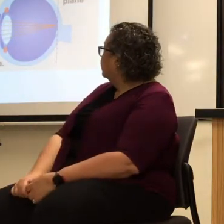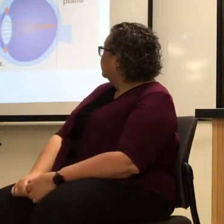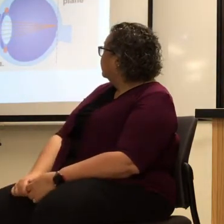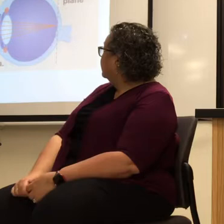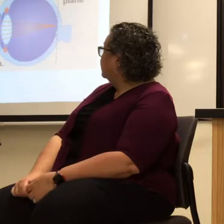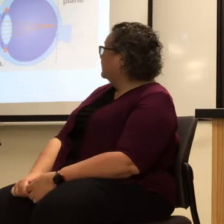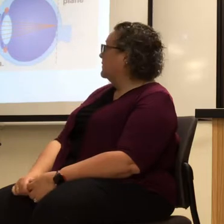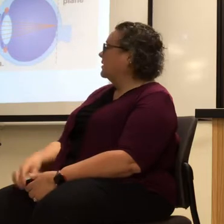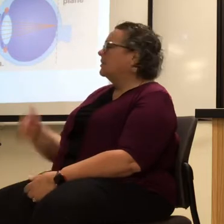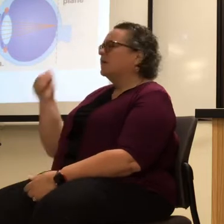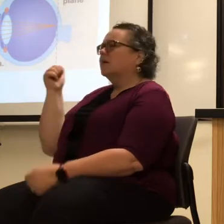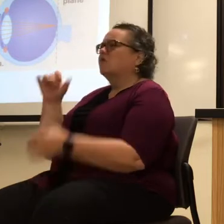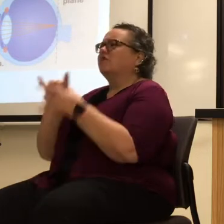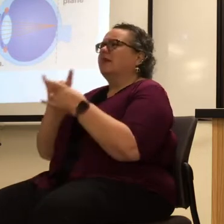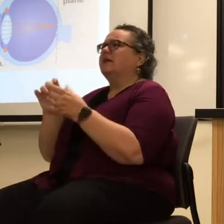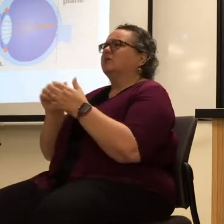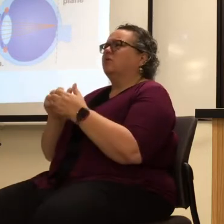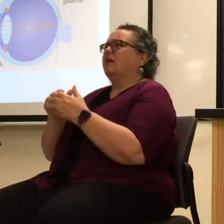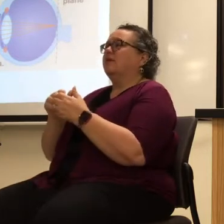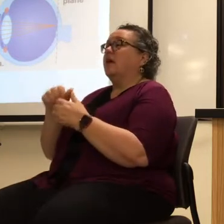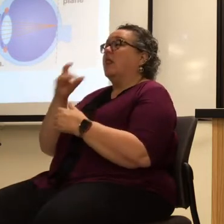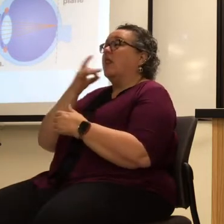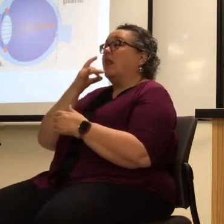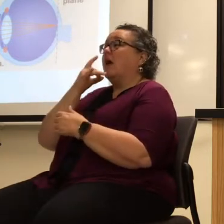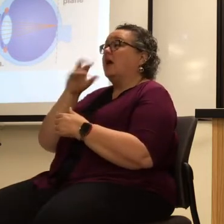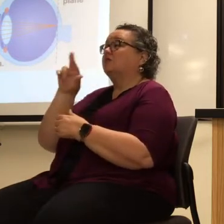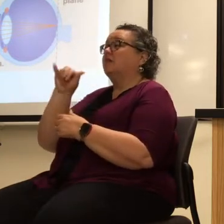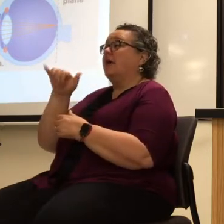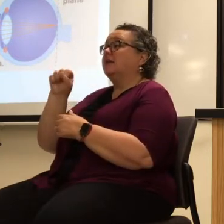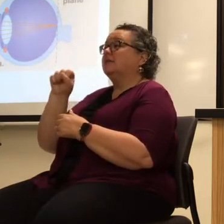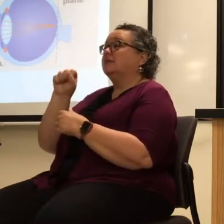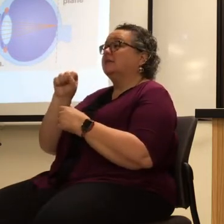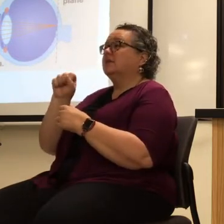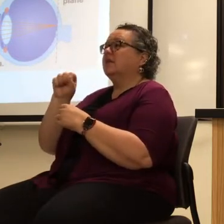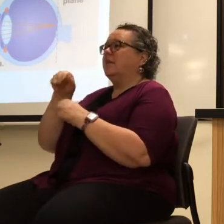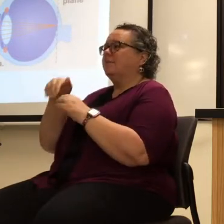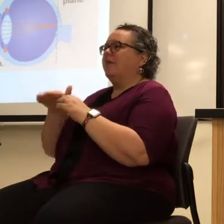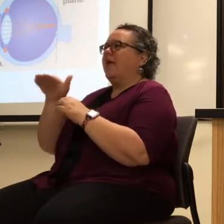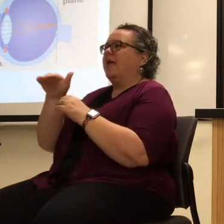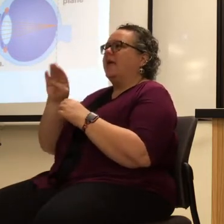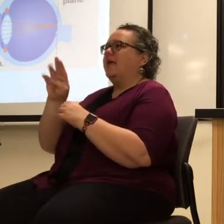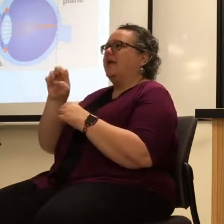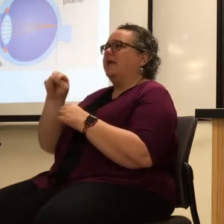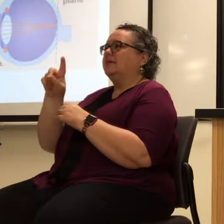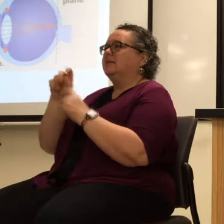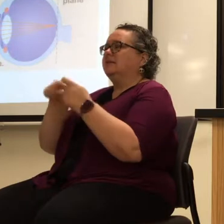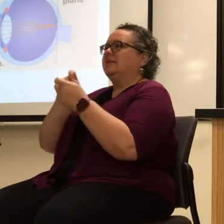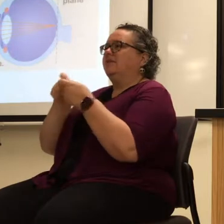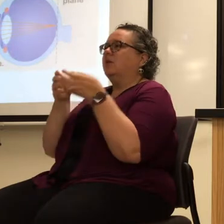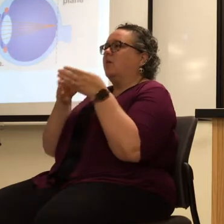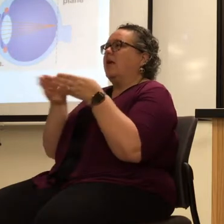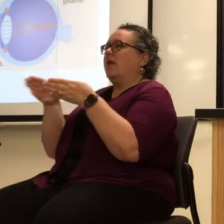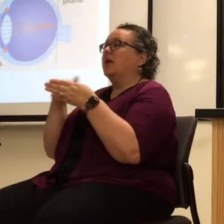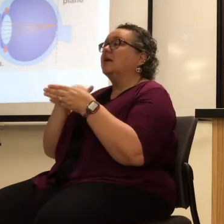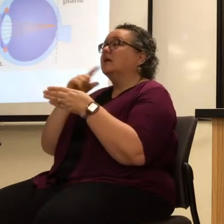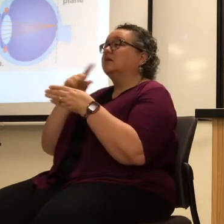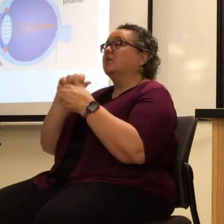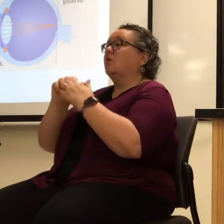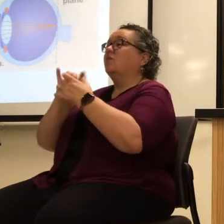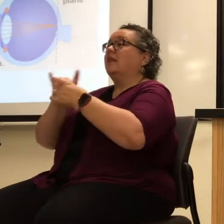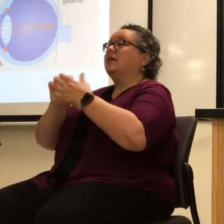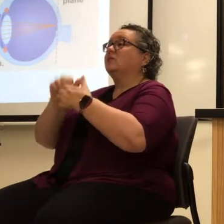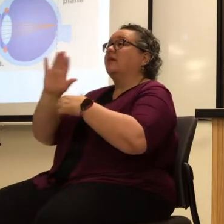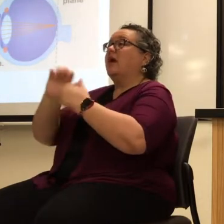So this has to do with bending the light rays to the focal plane where the fovea is. and it has to do with the length of your